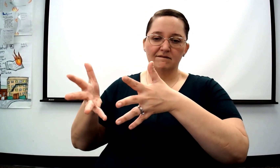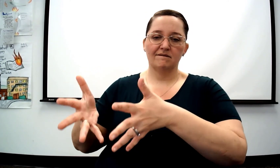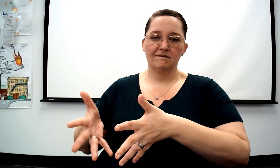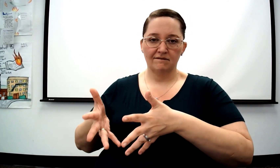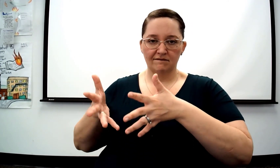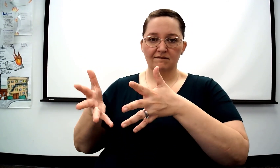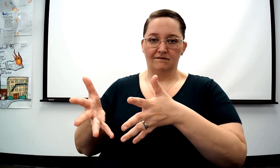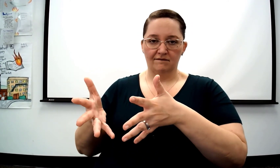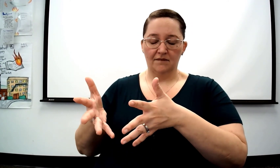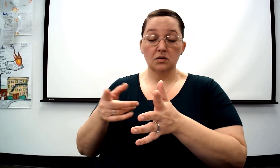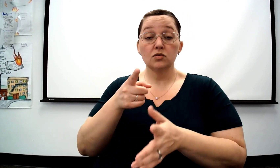place.